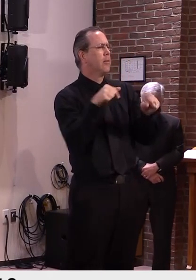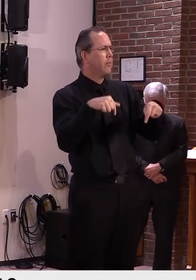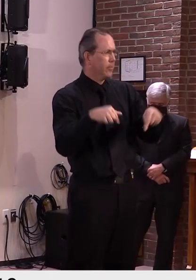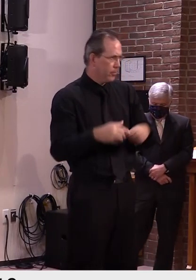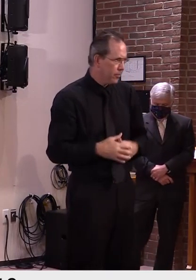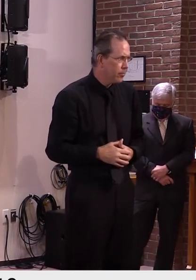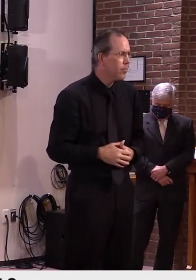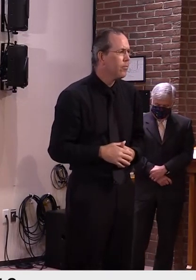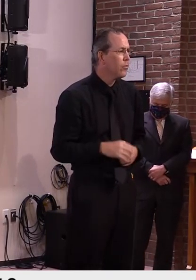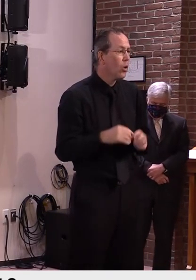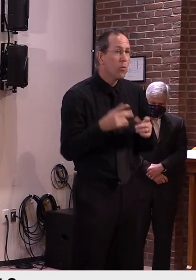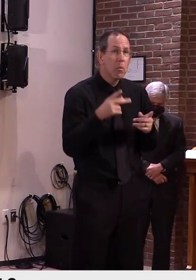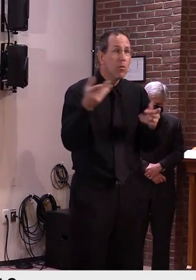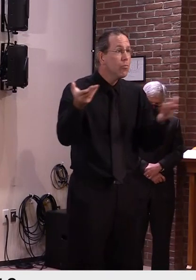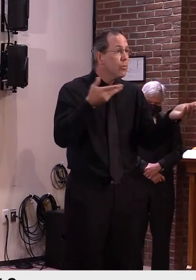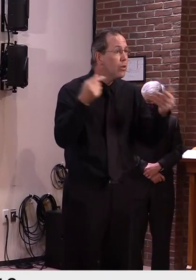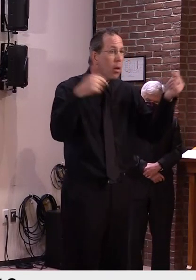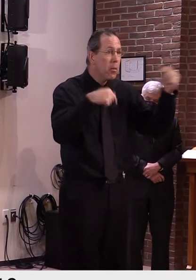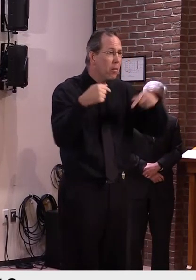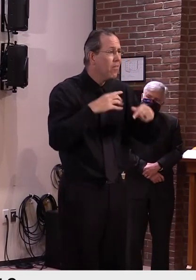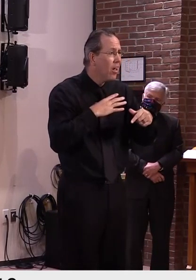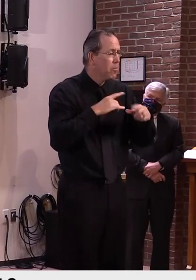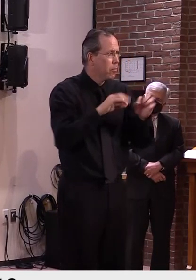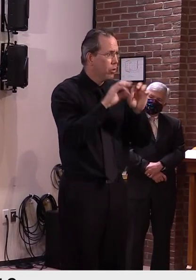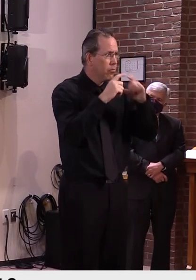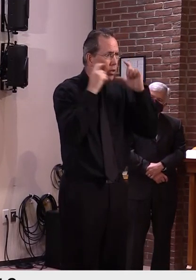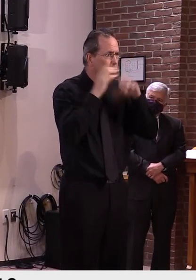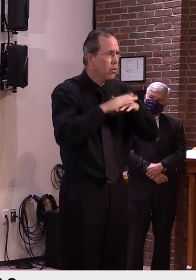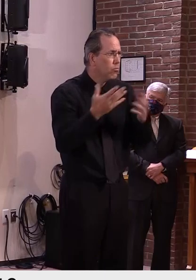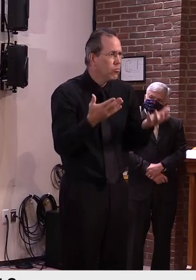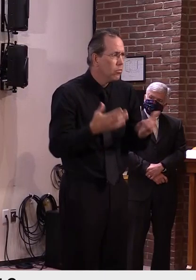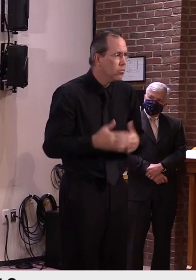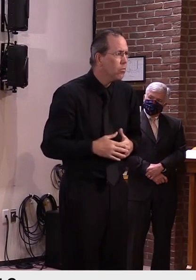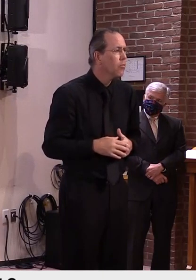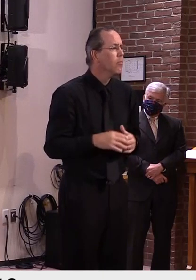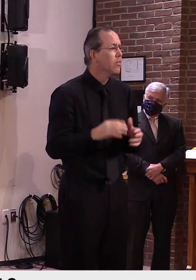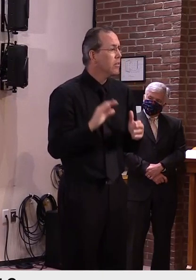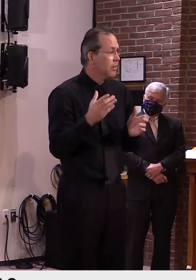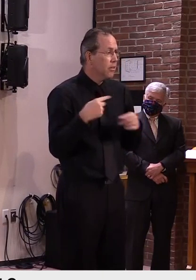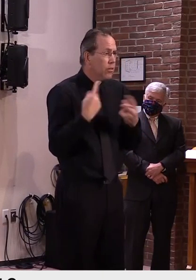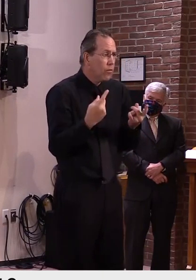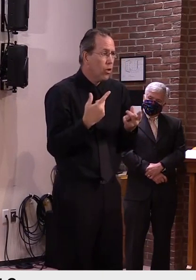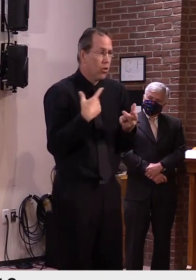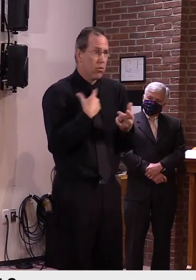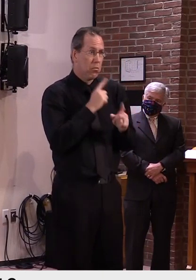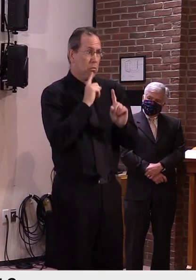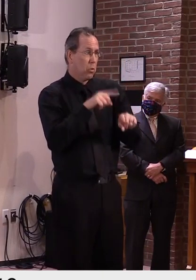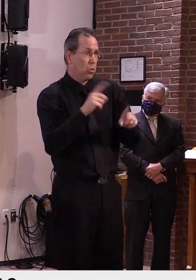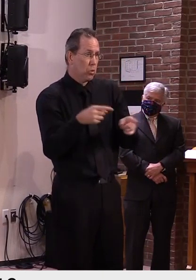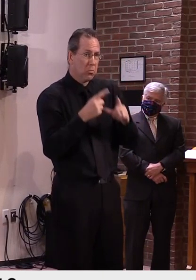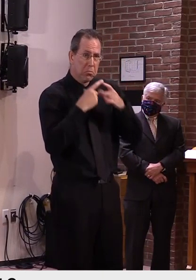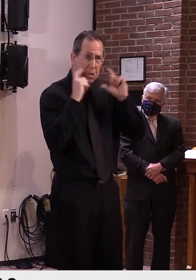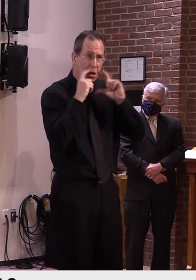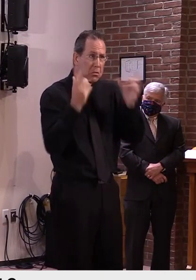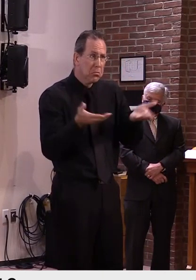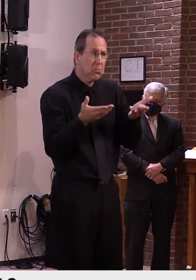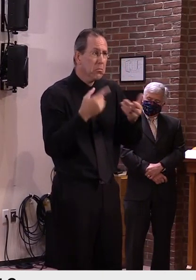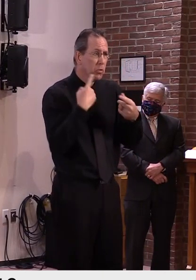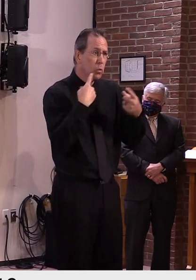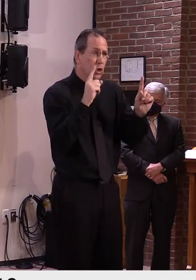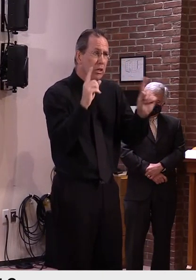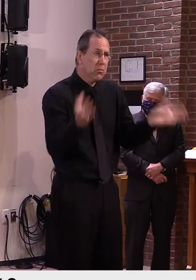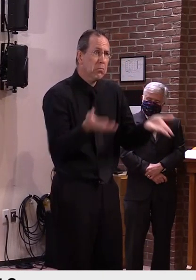we didn't have any increases in positive cases. It appears the measures we took were successful, and that's what we have to do. Be nimble,